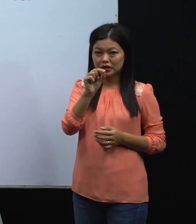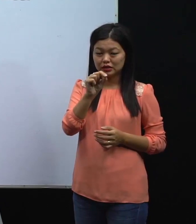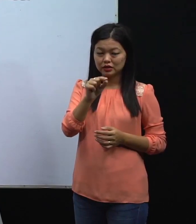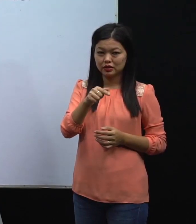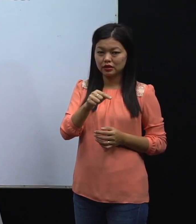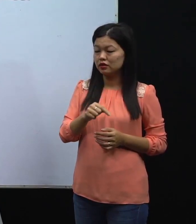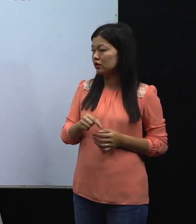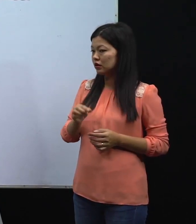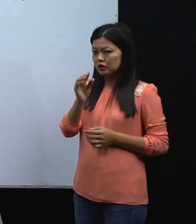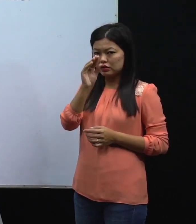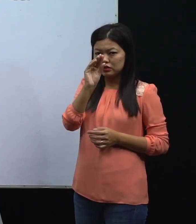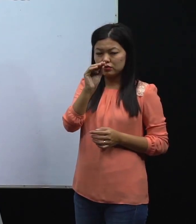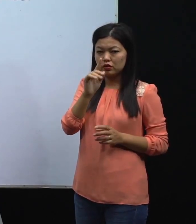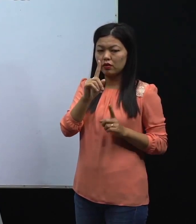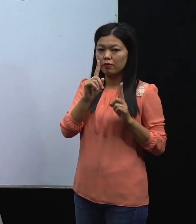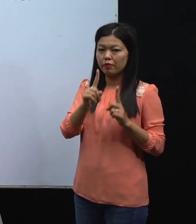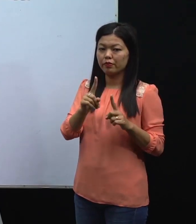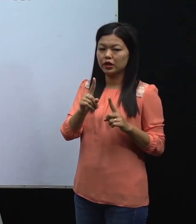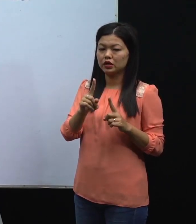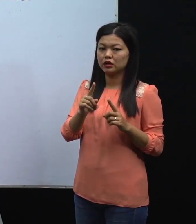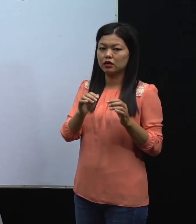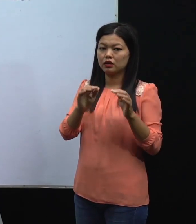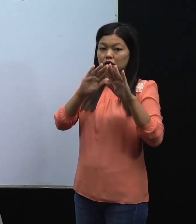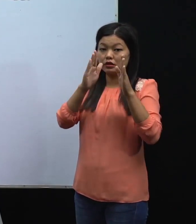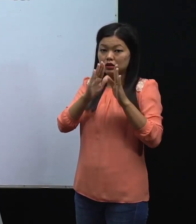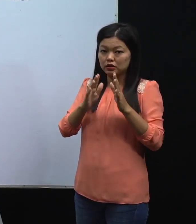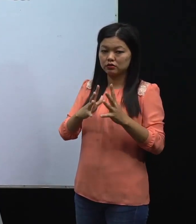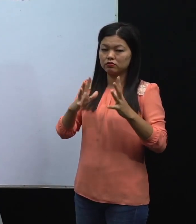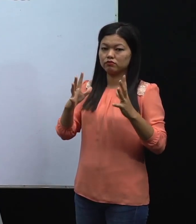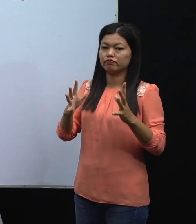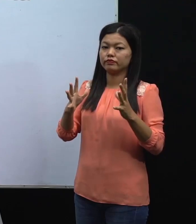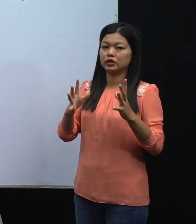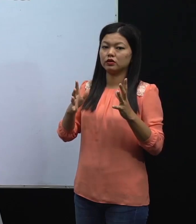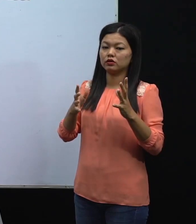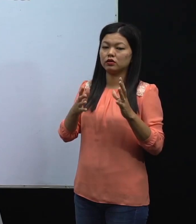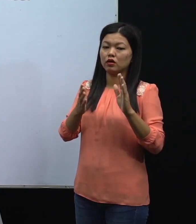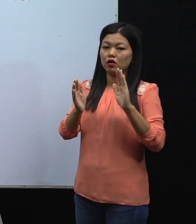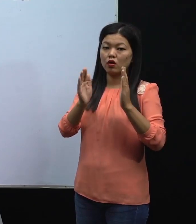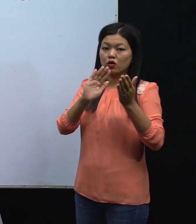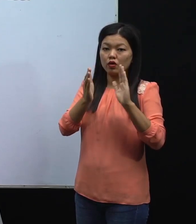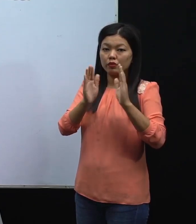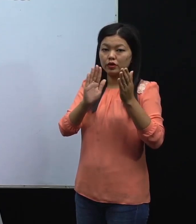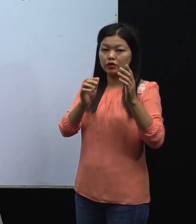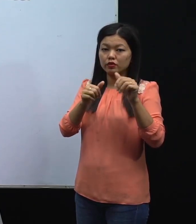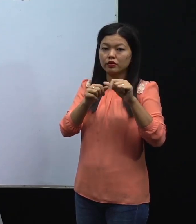An ant is very small, right? That means if we write,